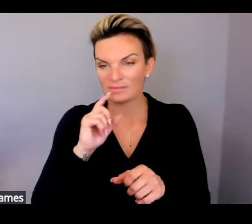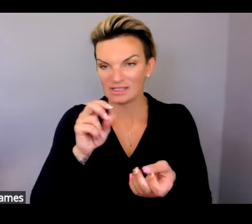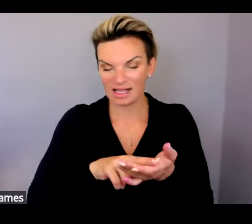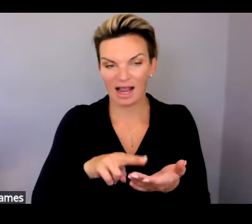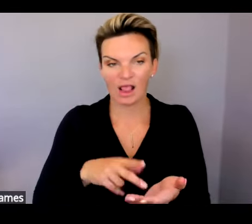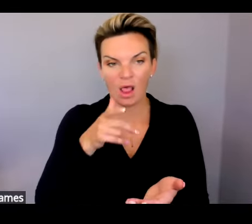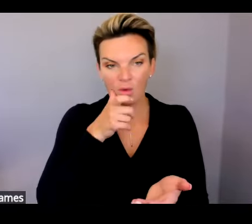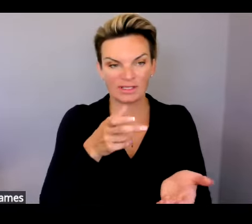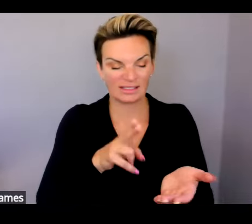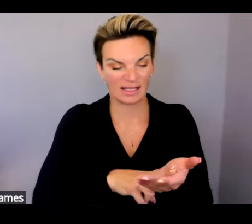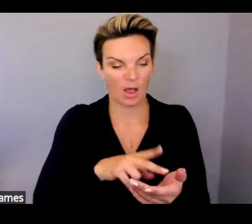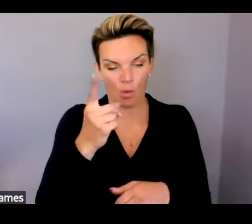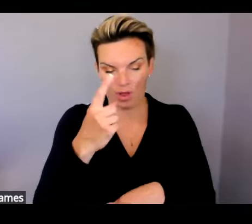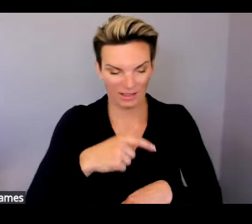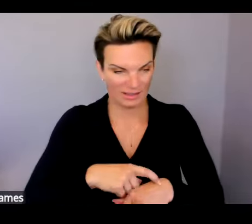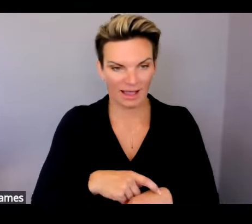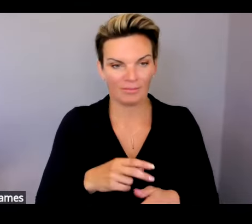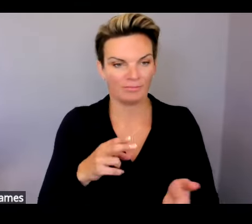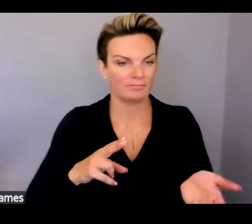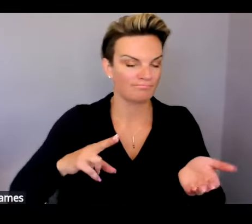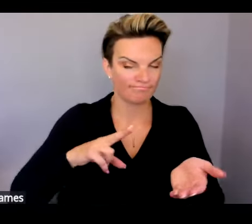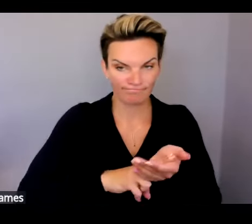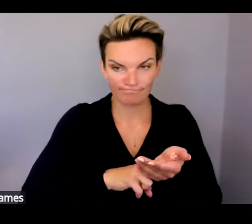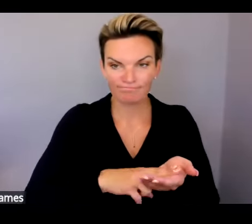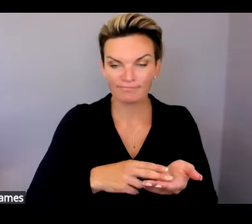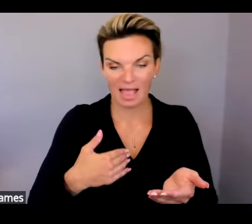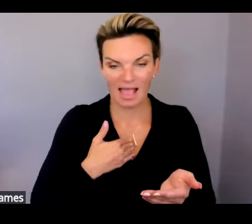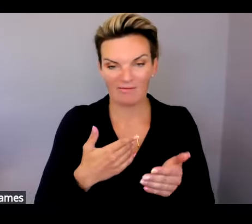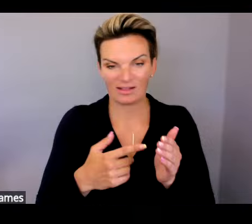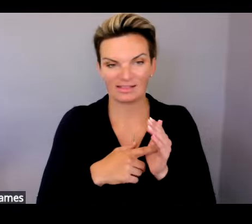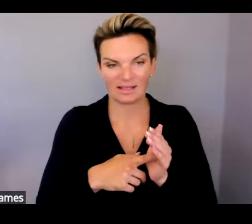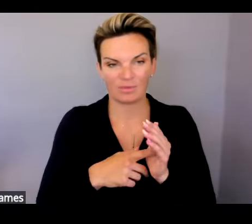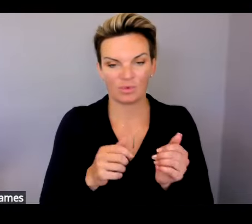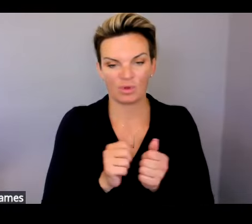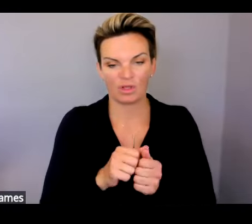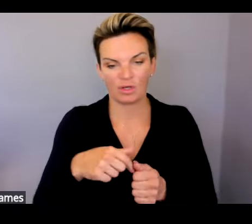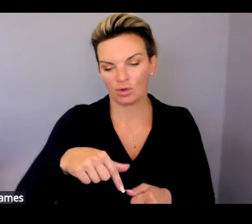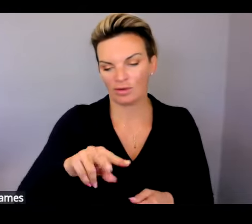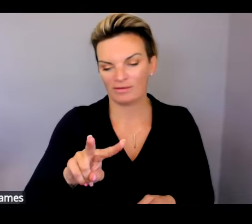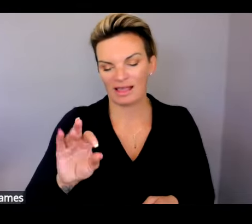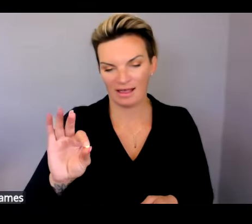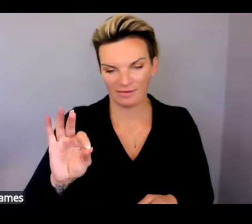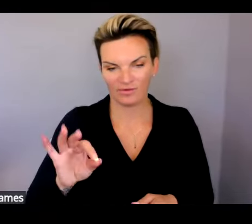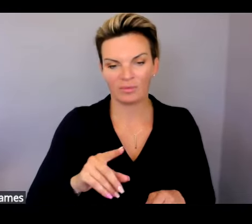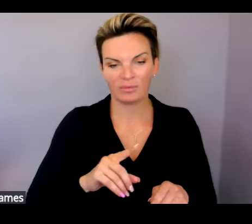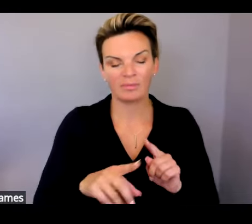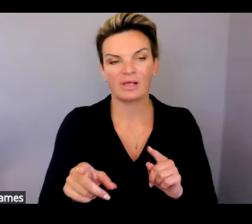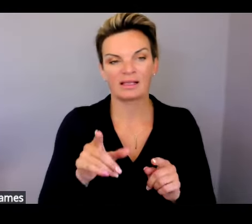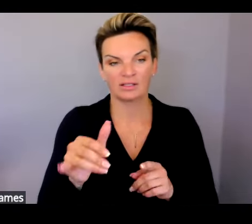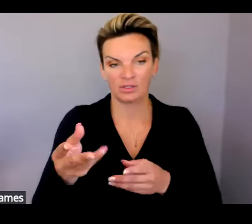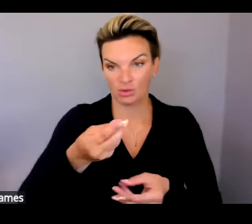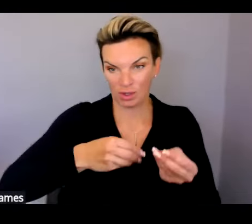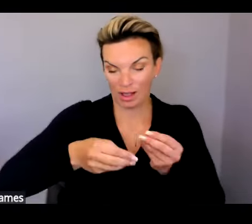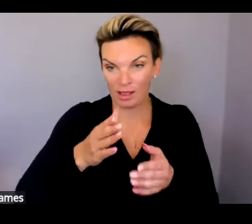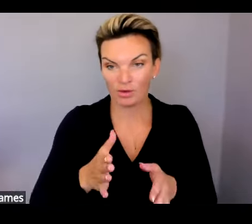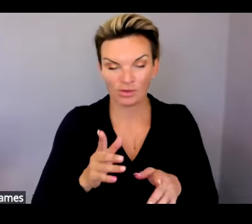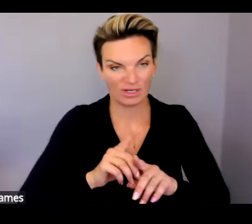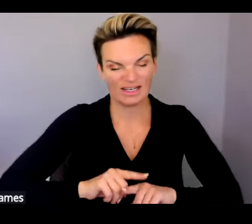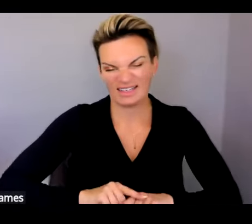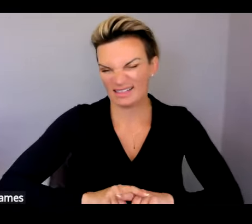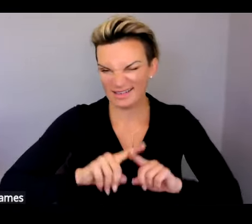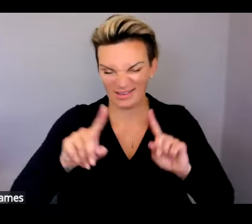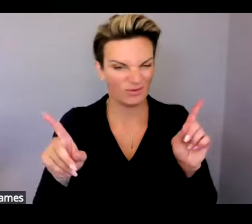time, and you've got an example to work with QVF. Circulators are a different animal. They're